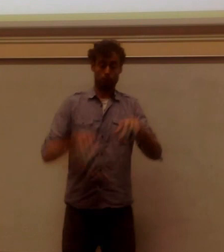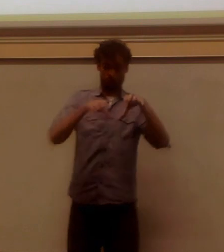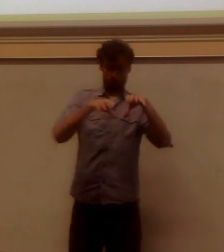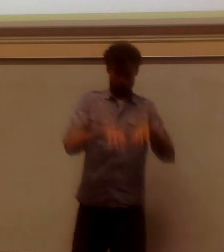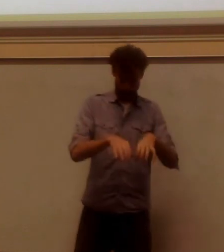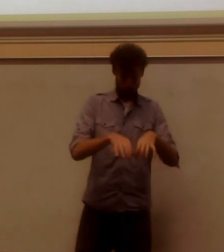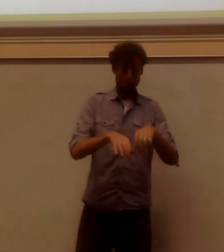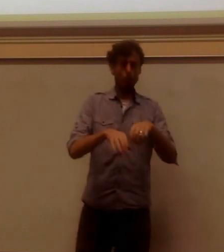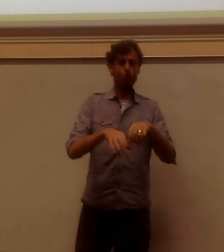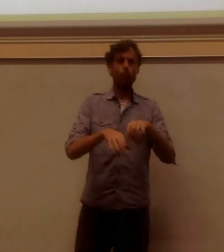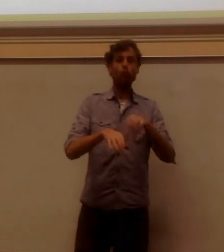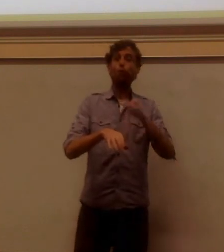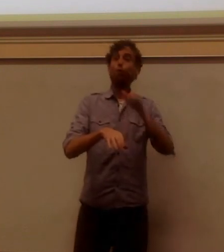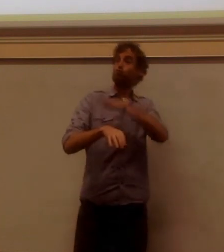call centre in London.